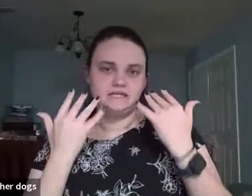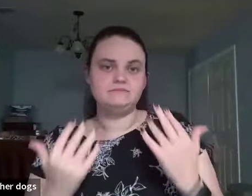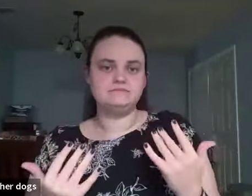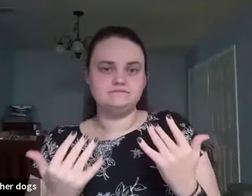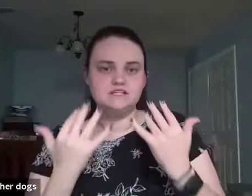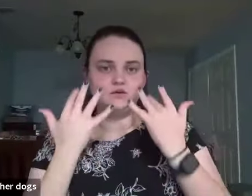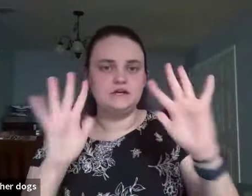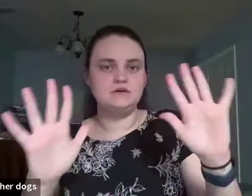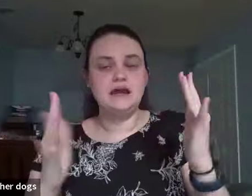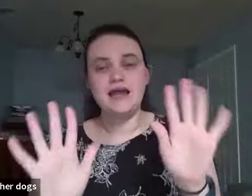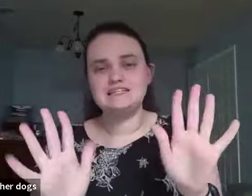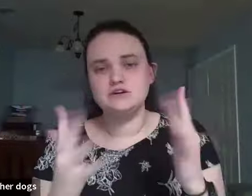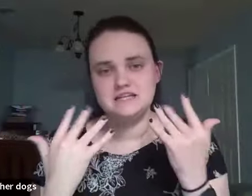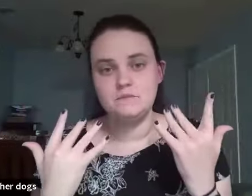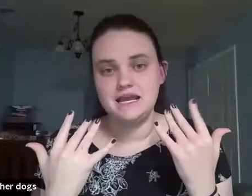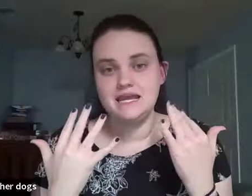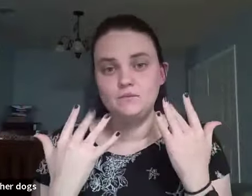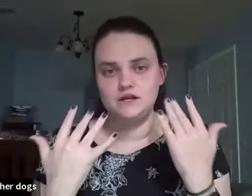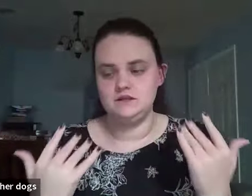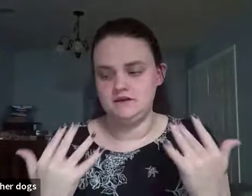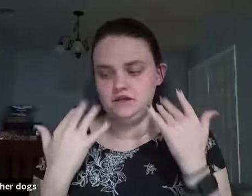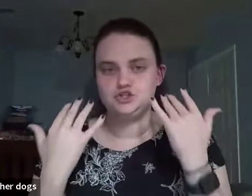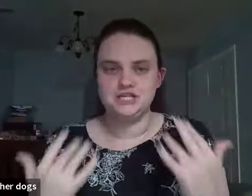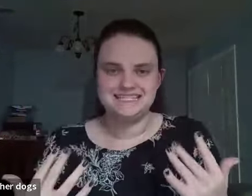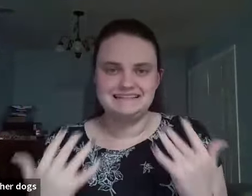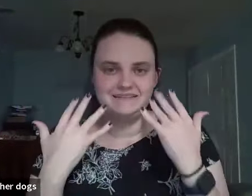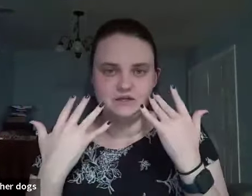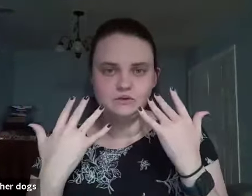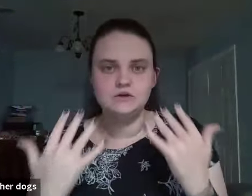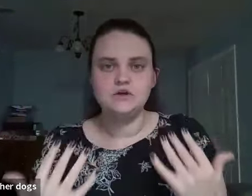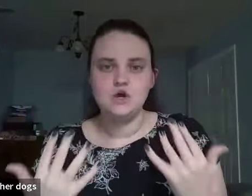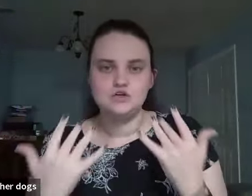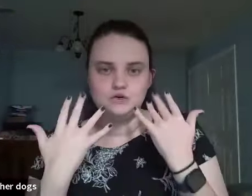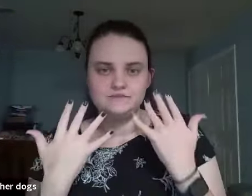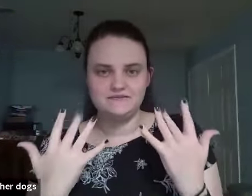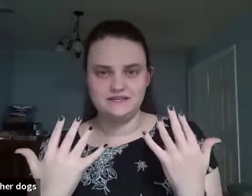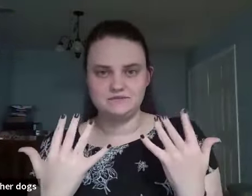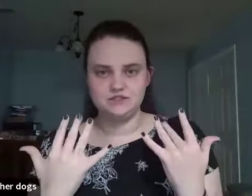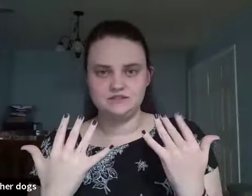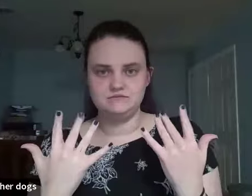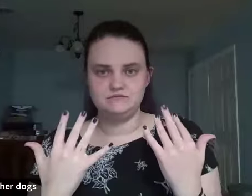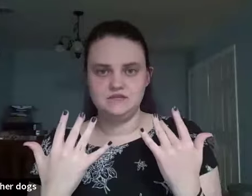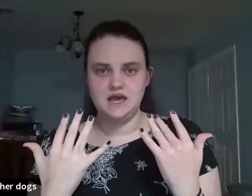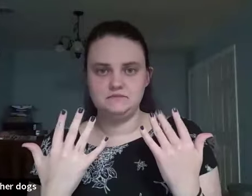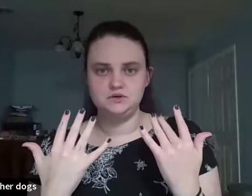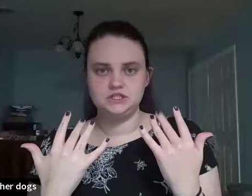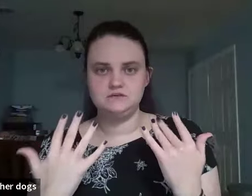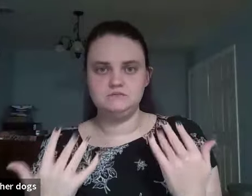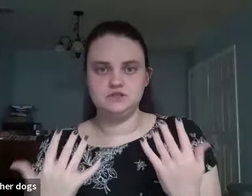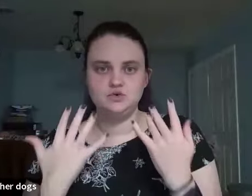friendly. It's like you wiggle, and it's hard to tell, but I am wiggling my fingers just a little towards my face. I'm just that motion, but